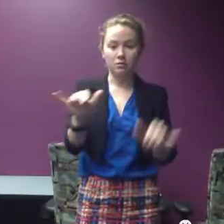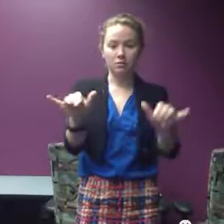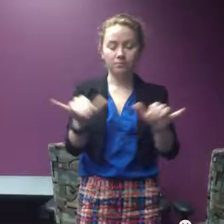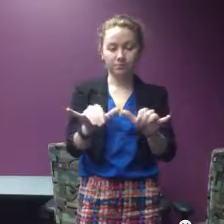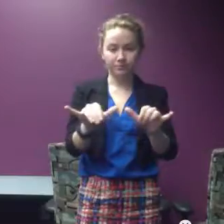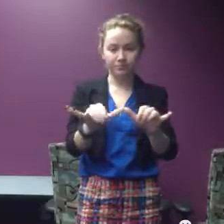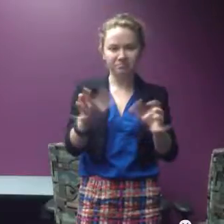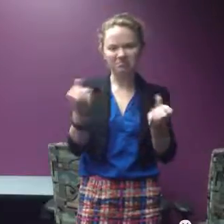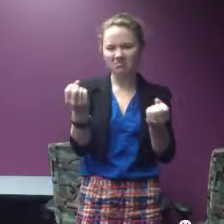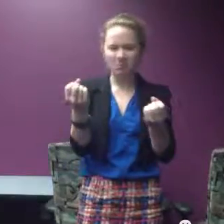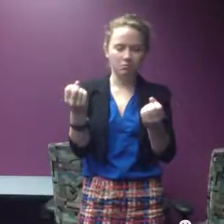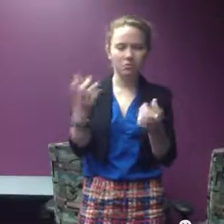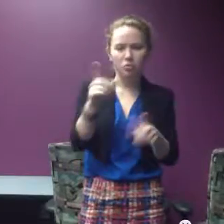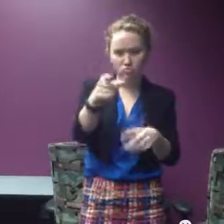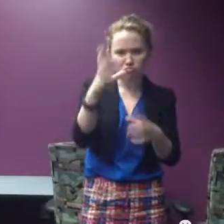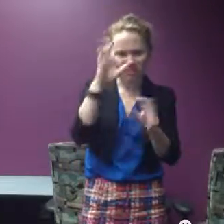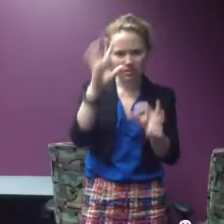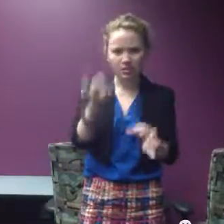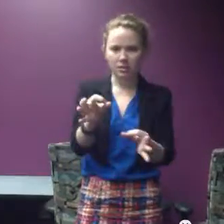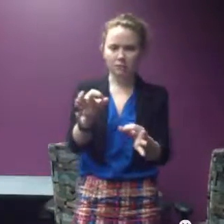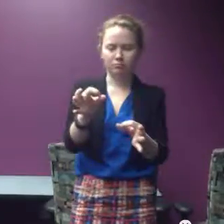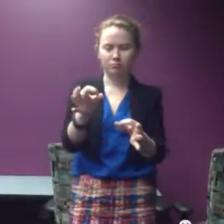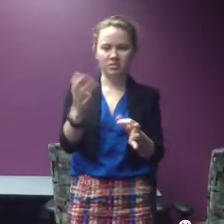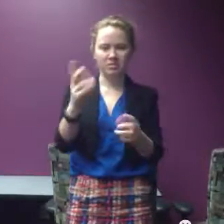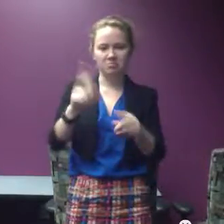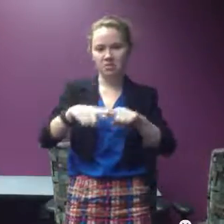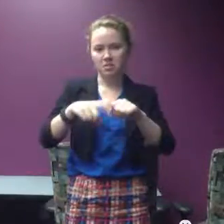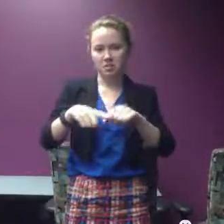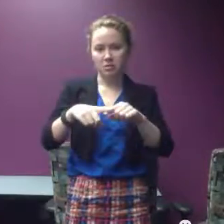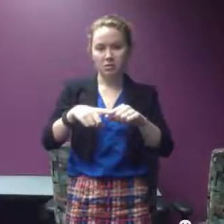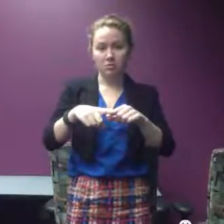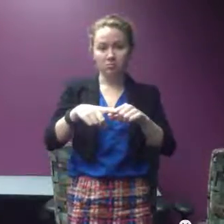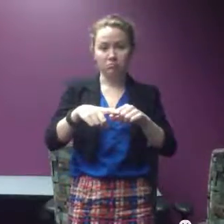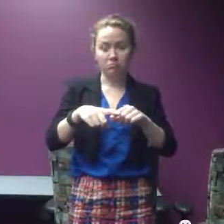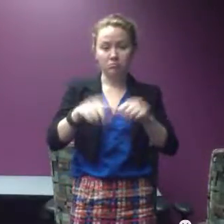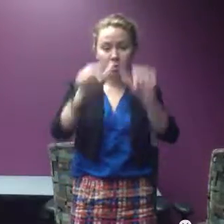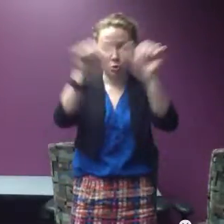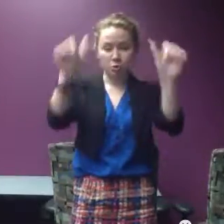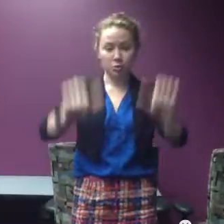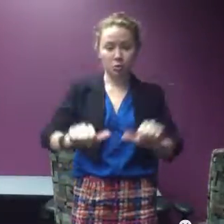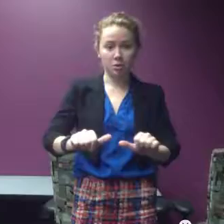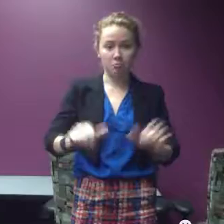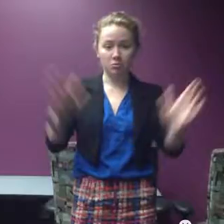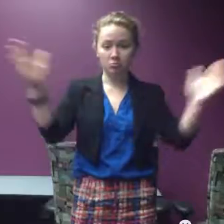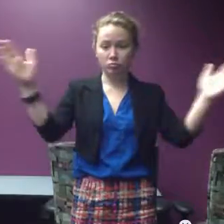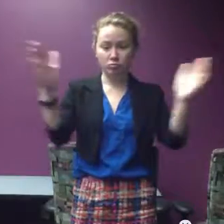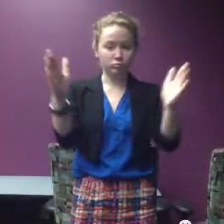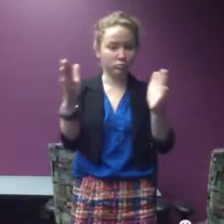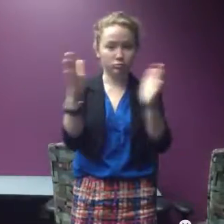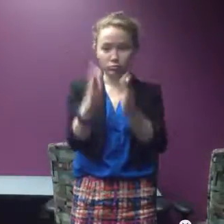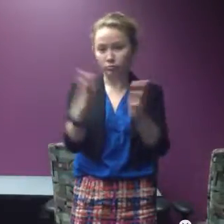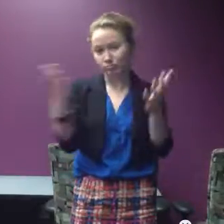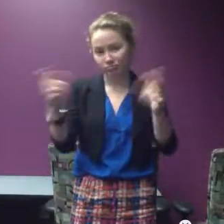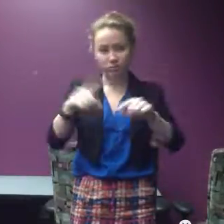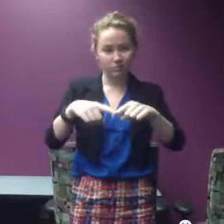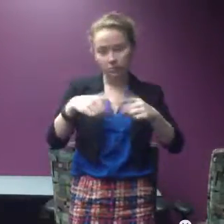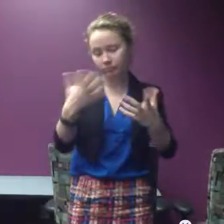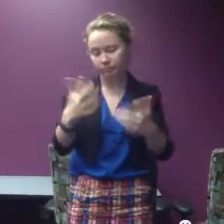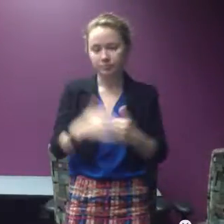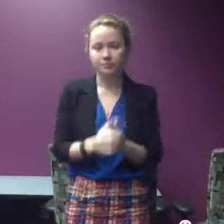you can decide the measurement of the segments. So that can also depend as well, depending on the